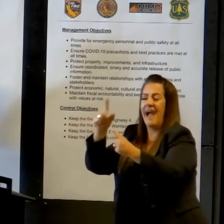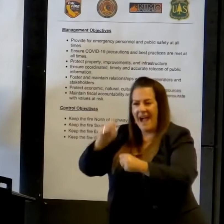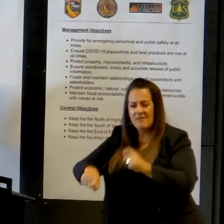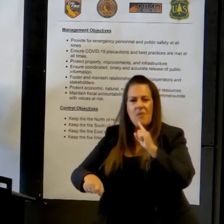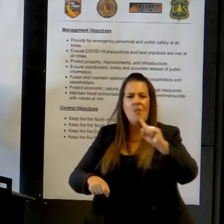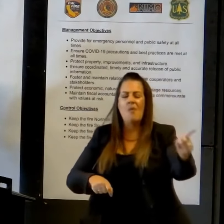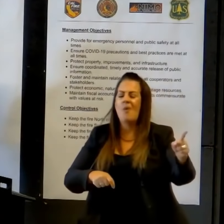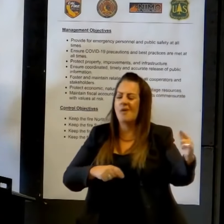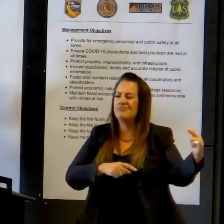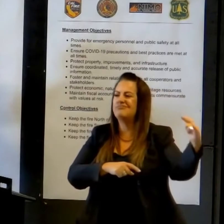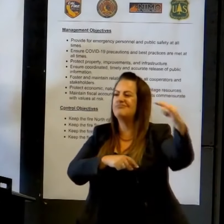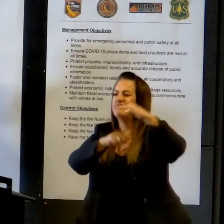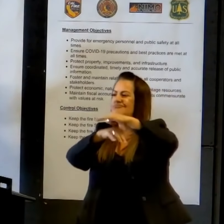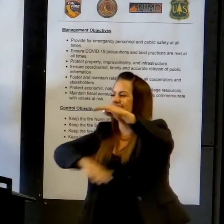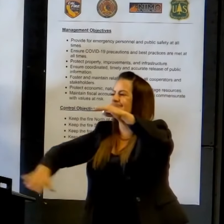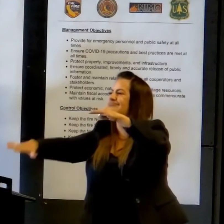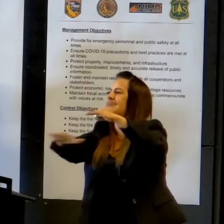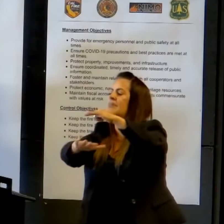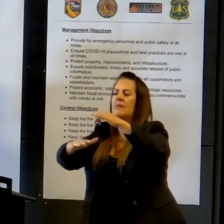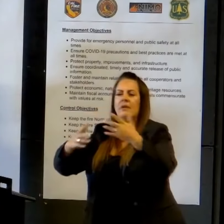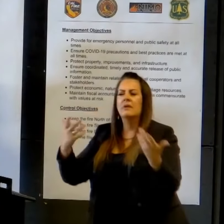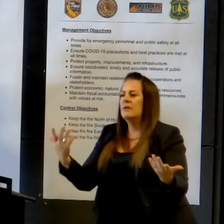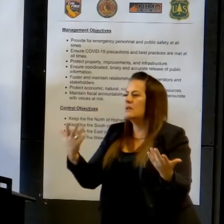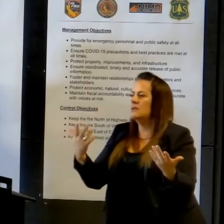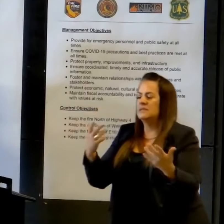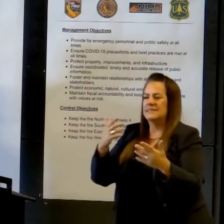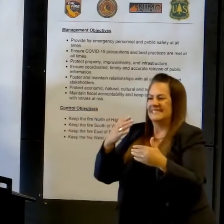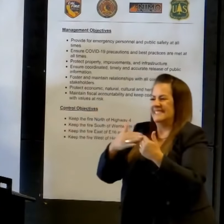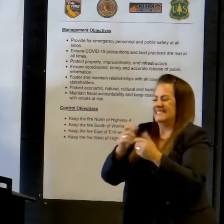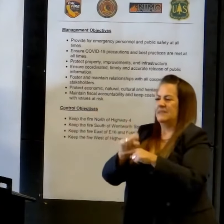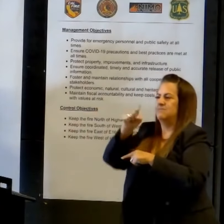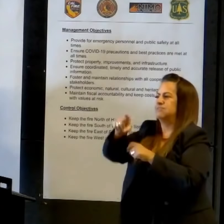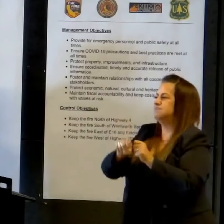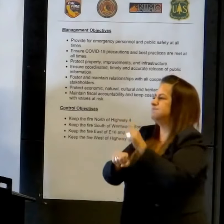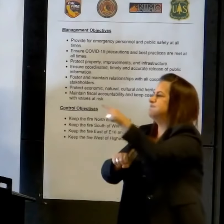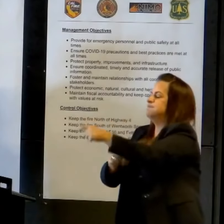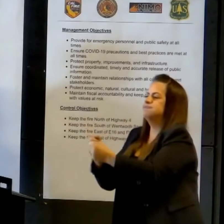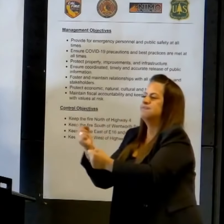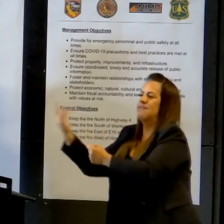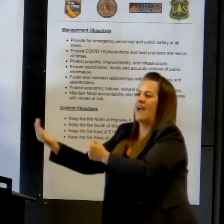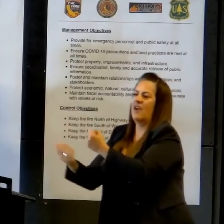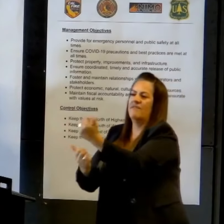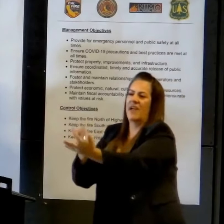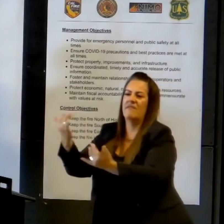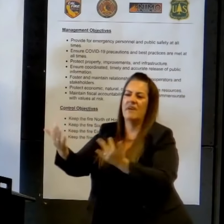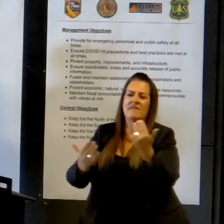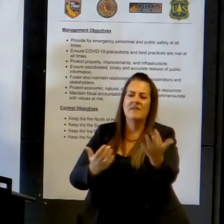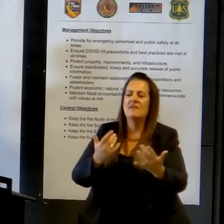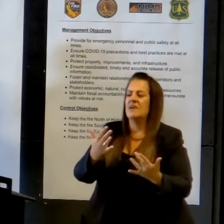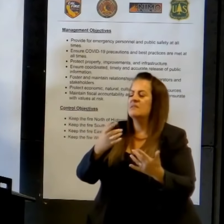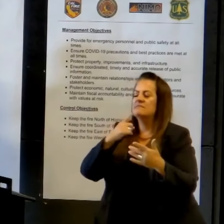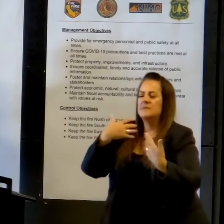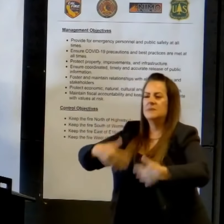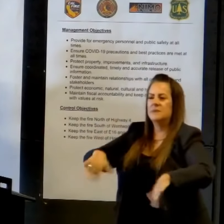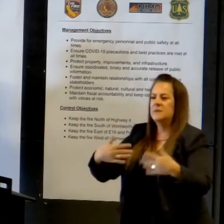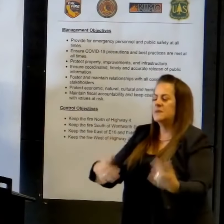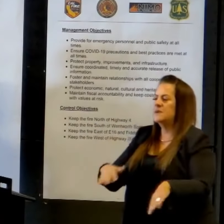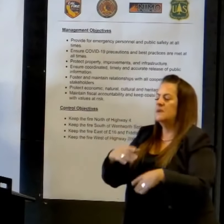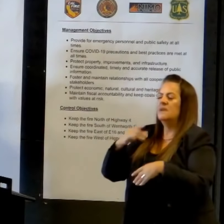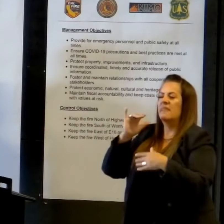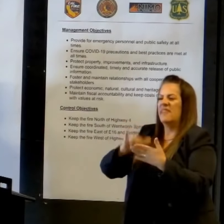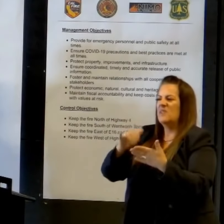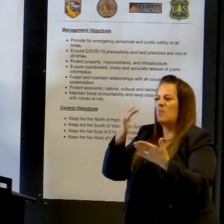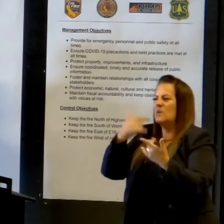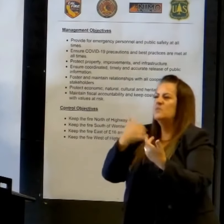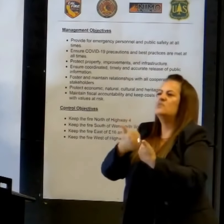there. So when a spot fire, when a tree torches, it throws embers out there, and it'll land in a receptive fuel bed, torch out another tree,